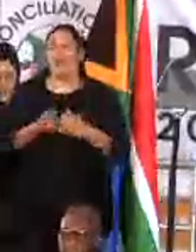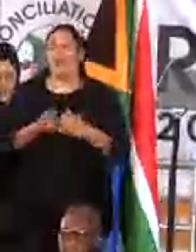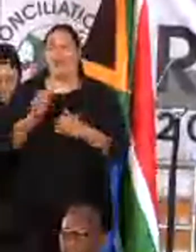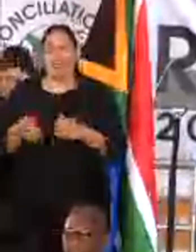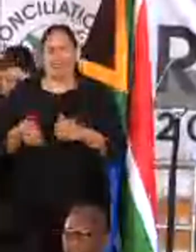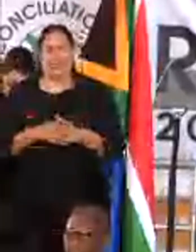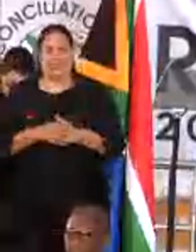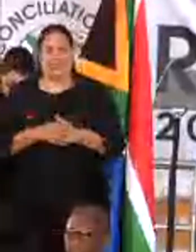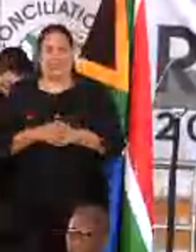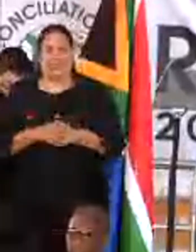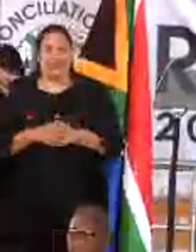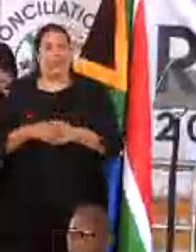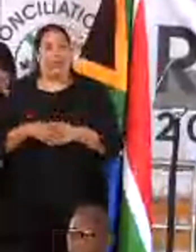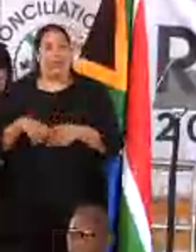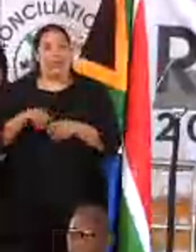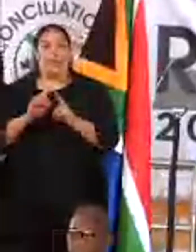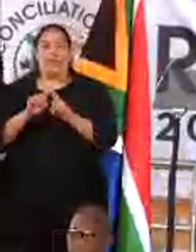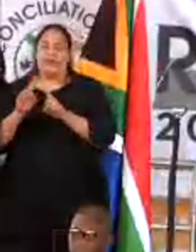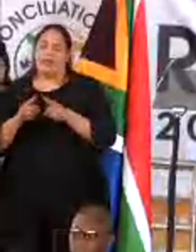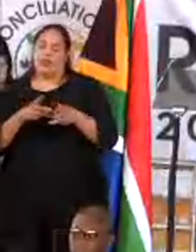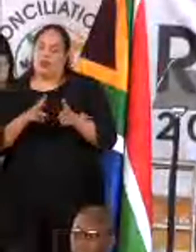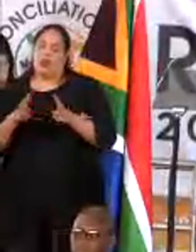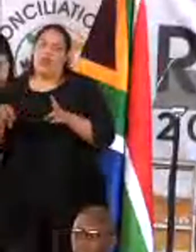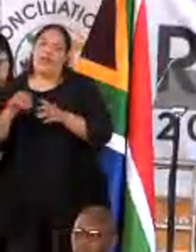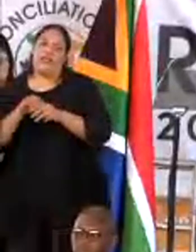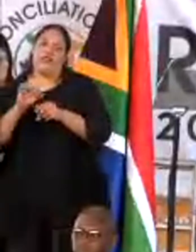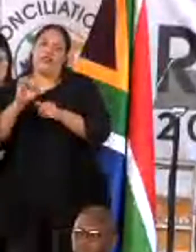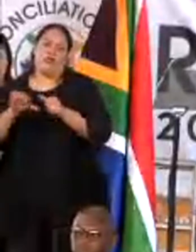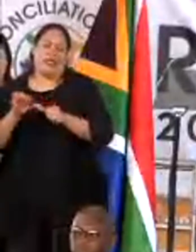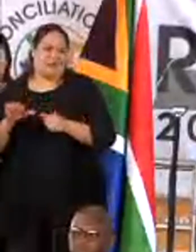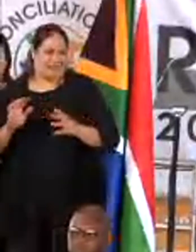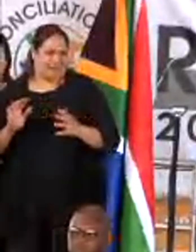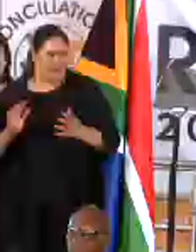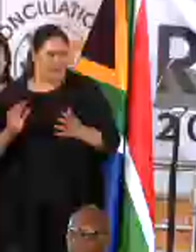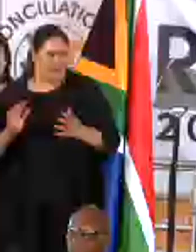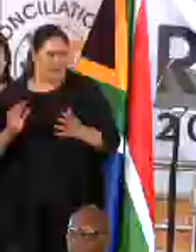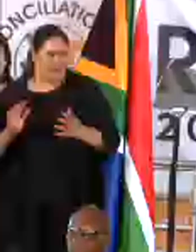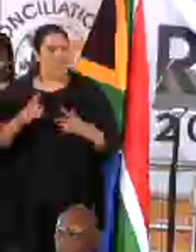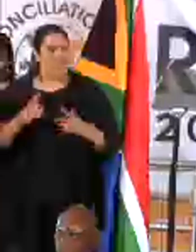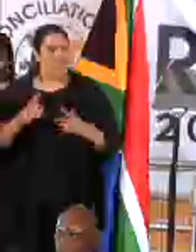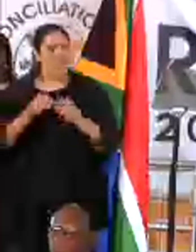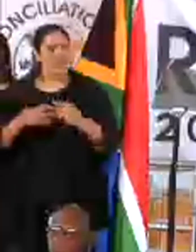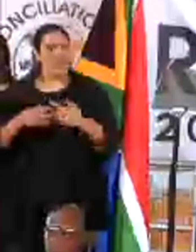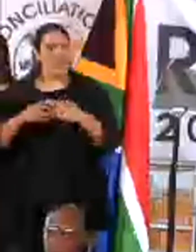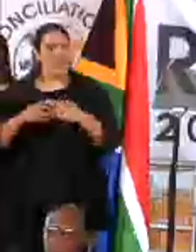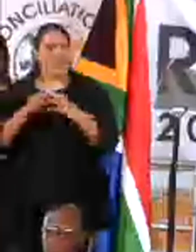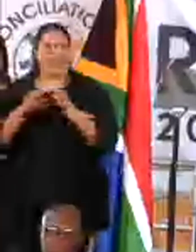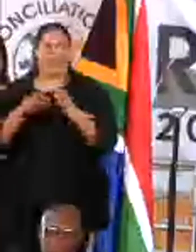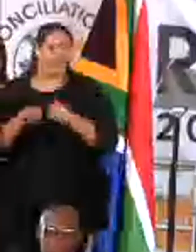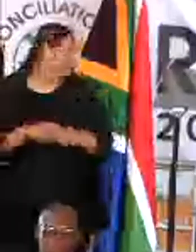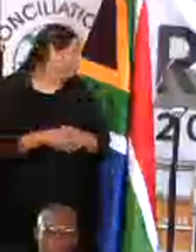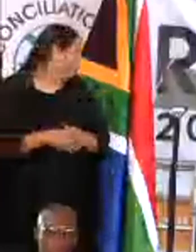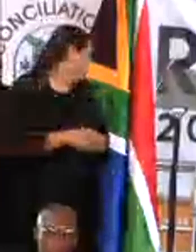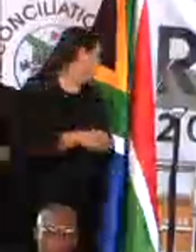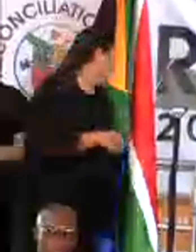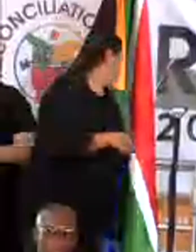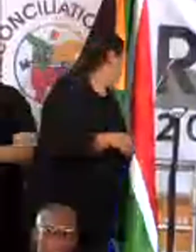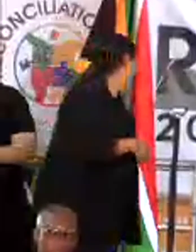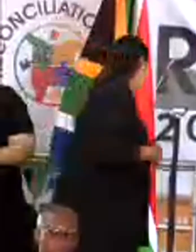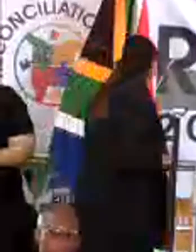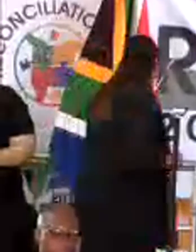underway with other formations within society to form the content of the national